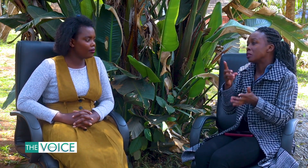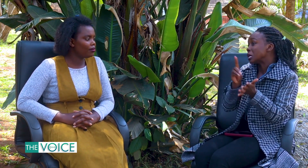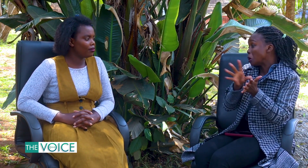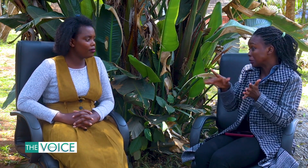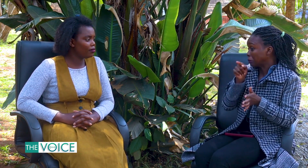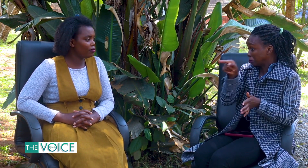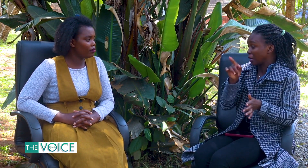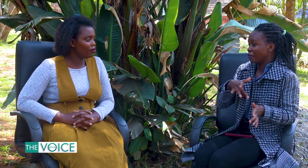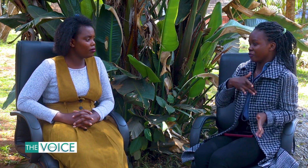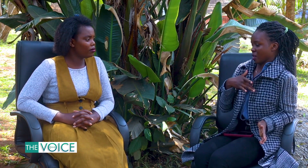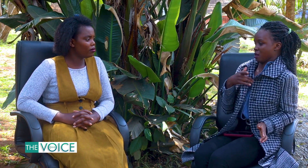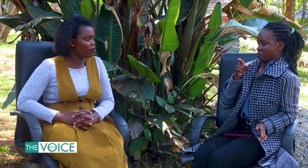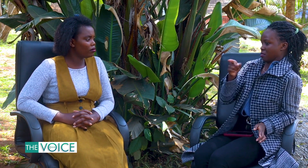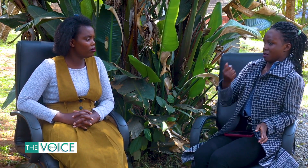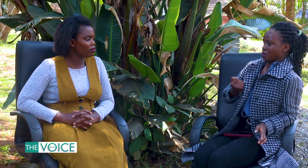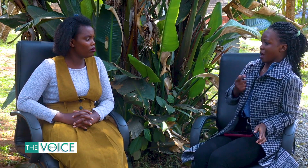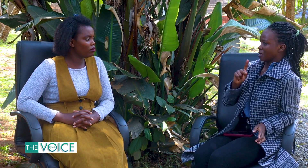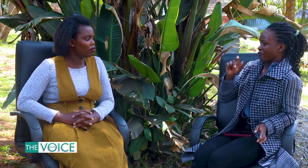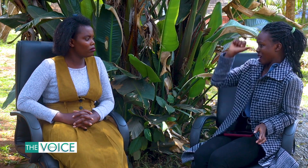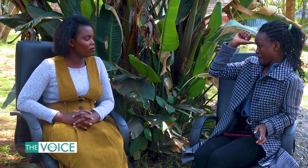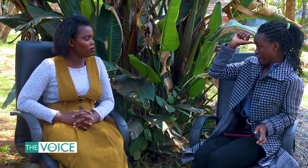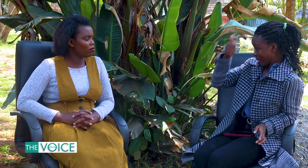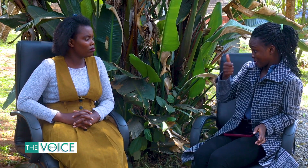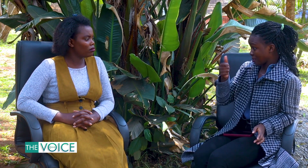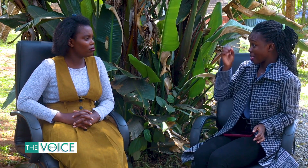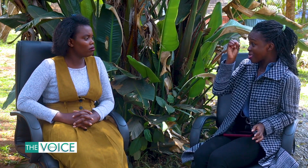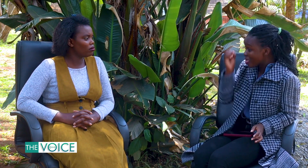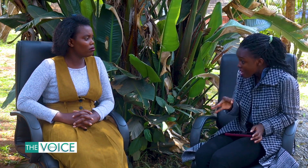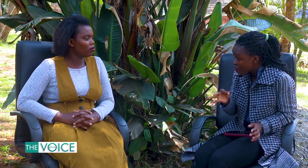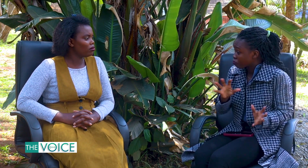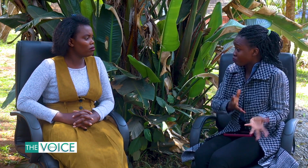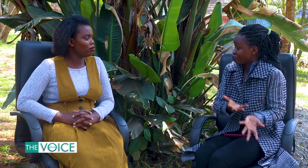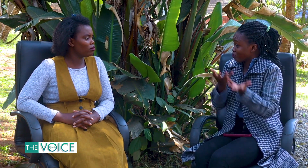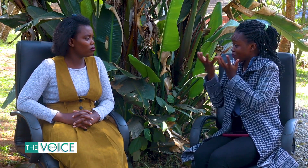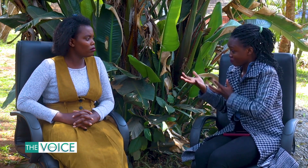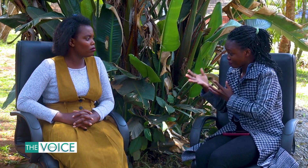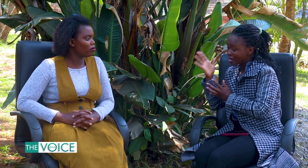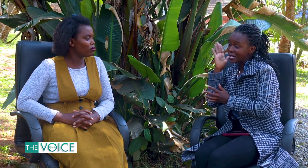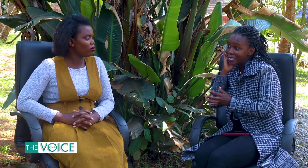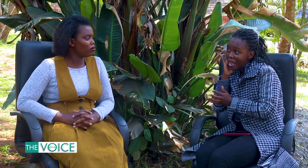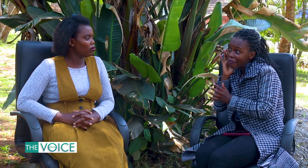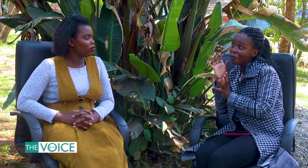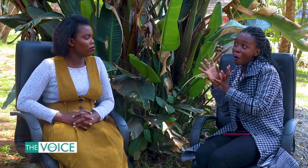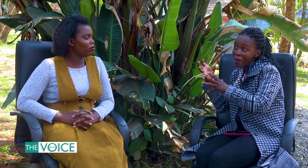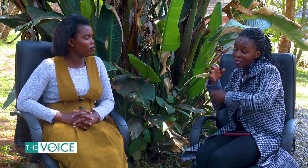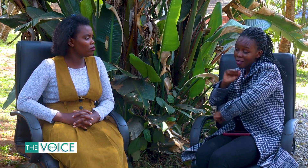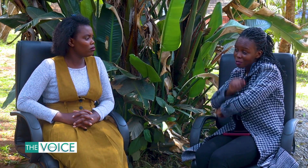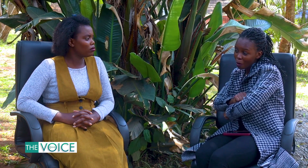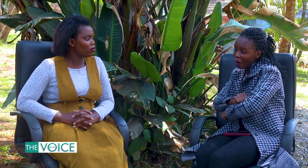So I really felt like the doctor had said that this girl is clever, and they had advised my parents that if they get to move